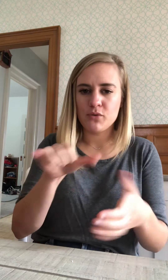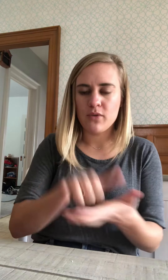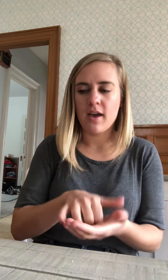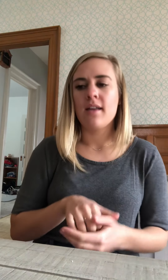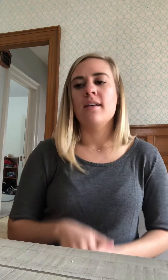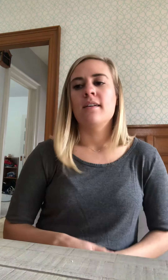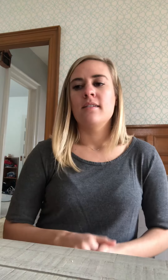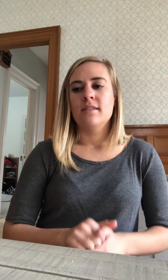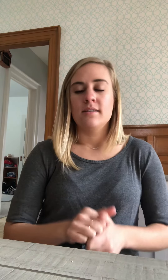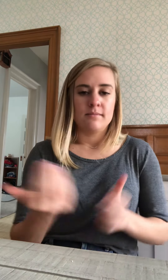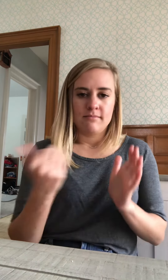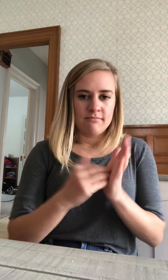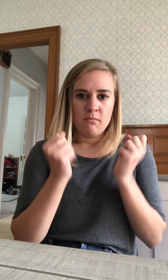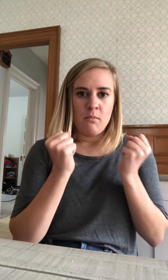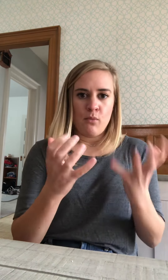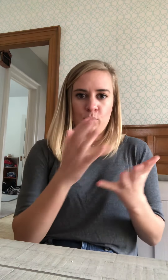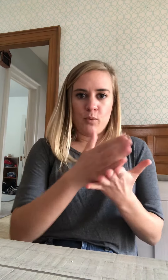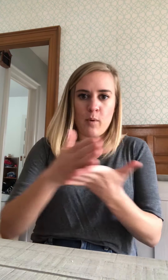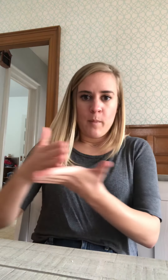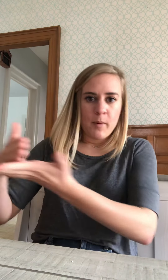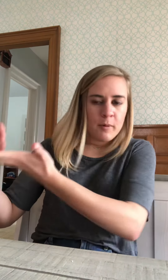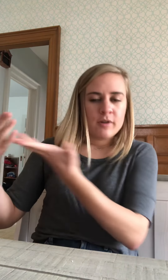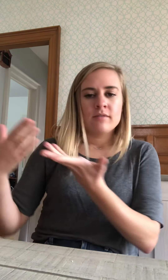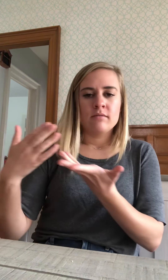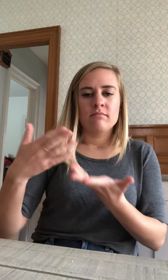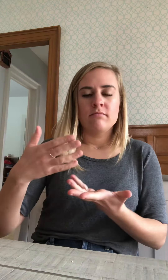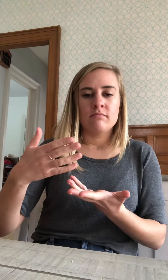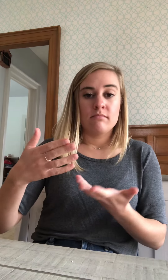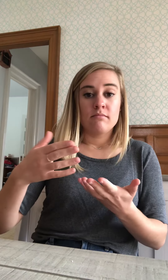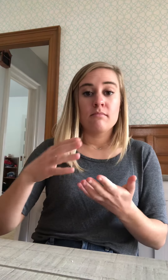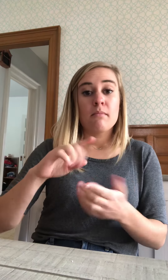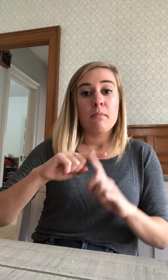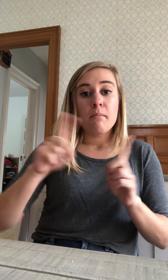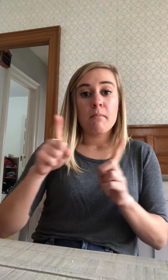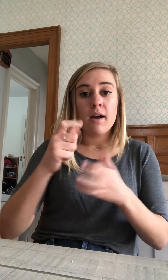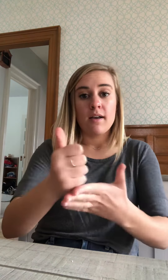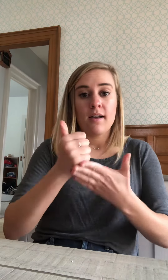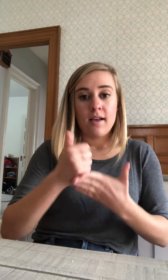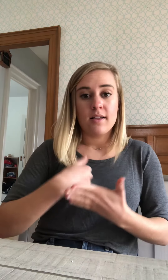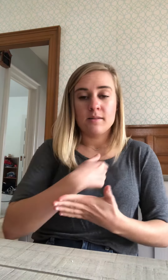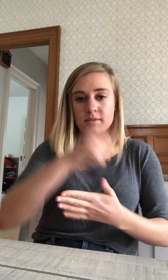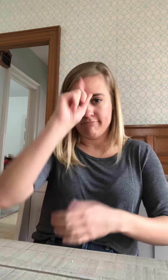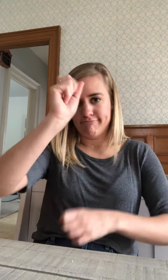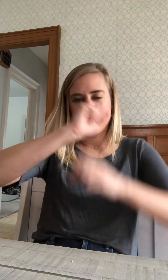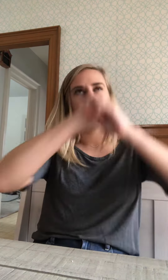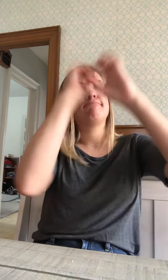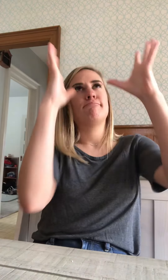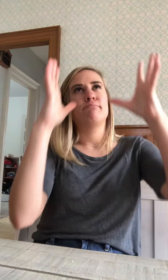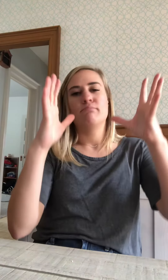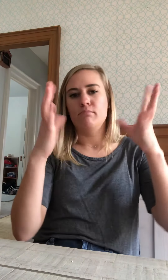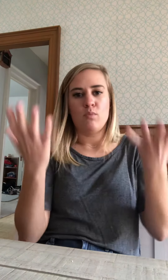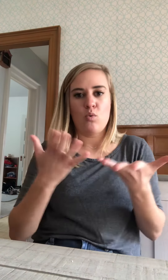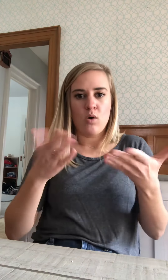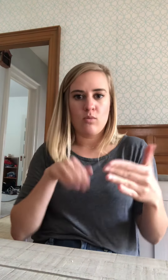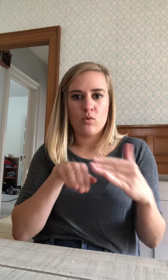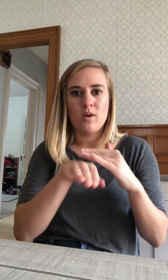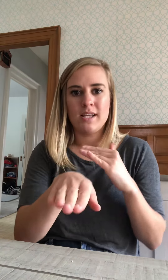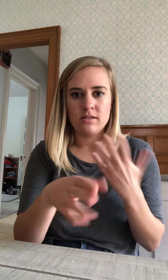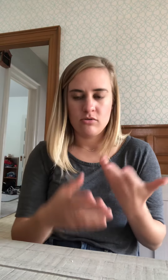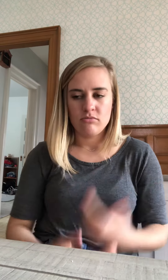segments. But it gives us a pretty good idea in advance of what we're going to get into when we try and repair these.